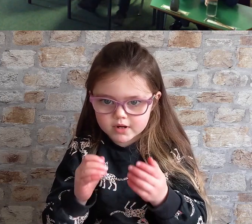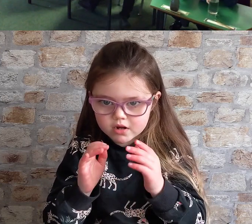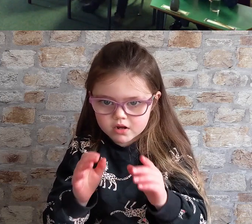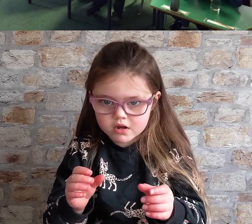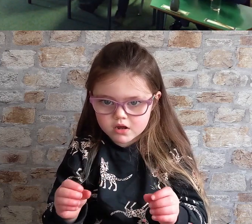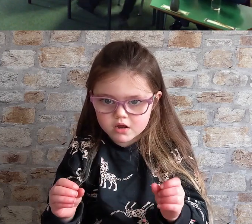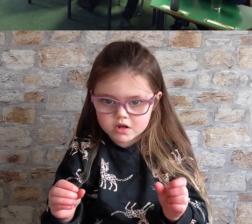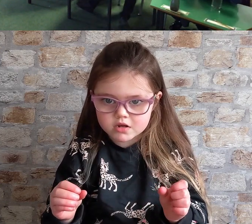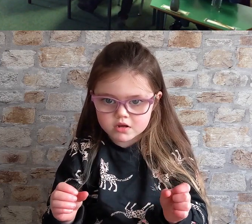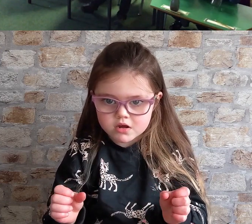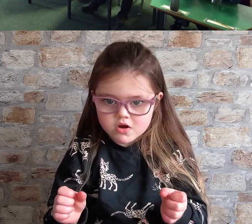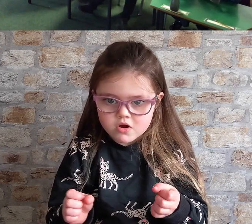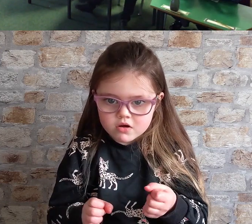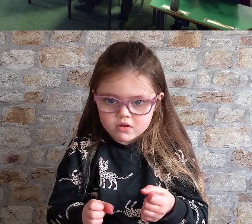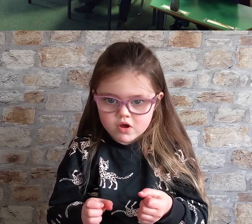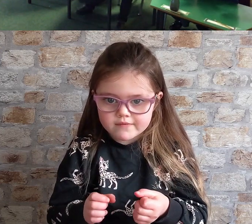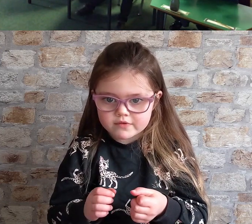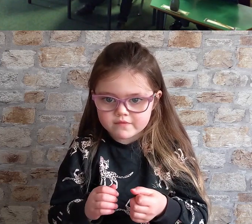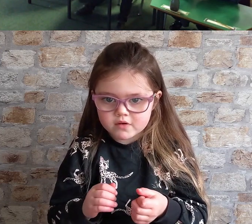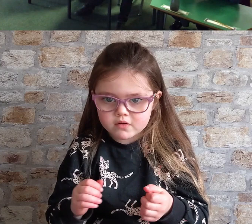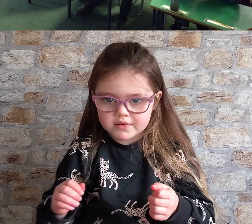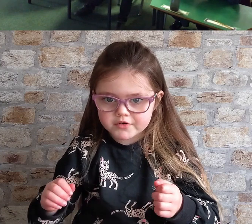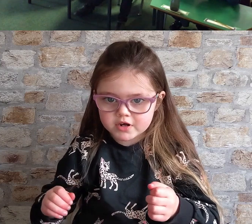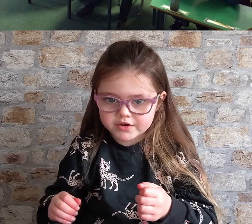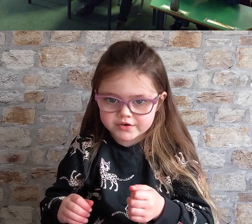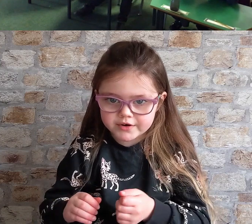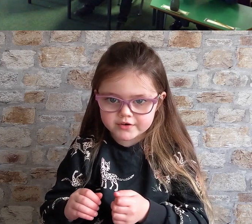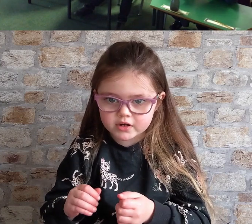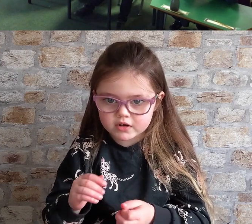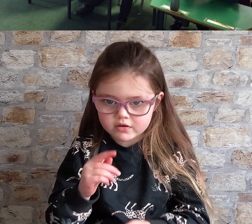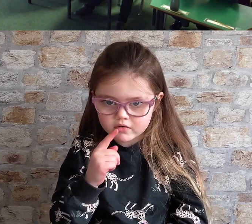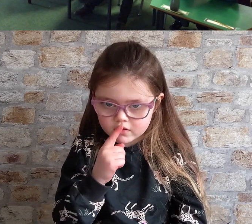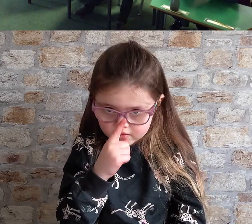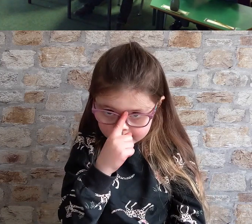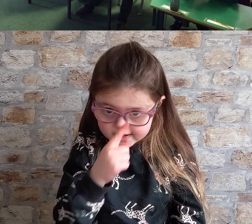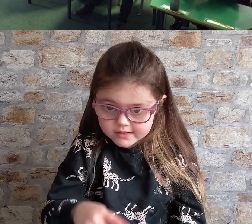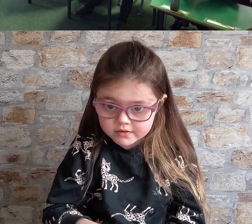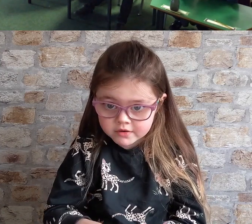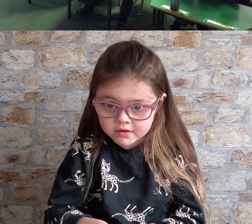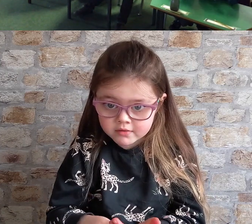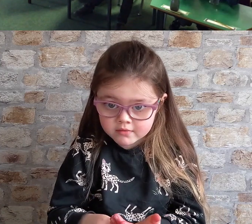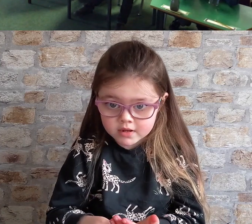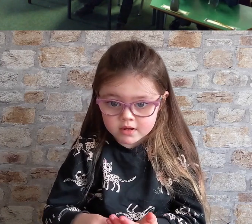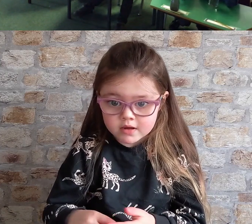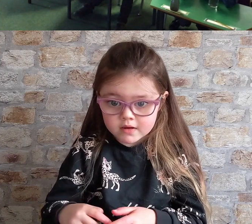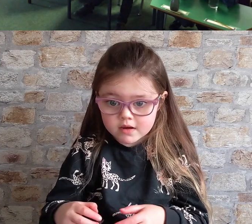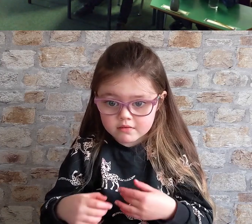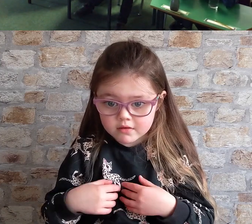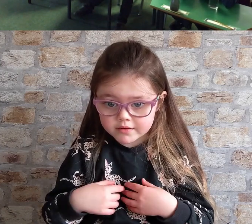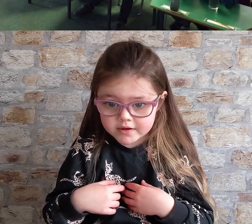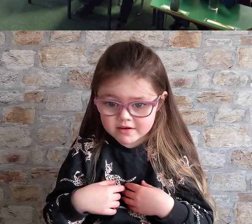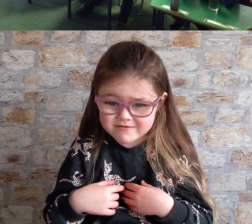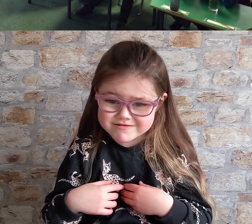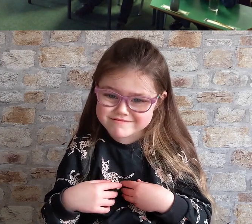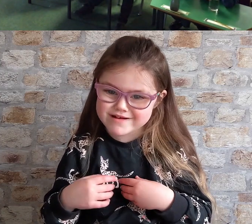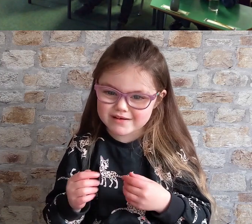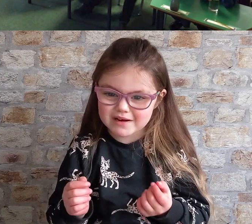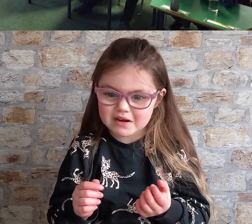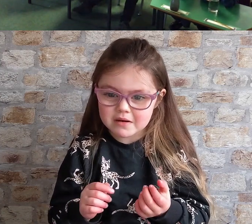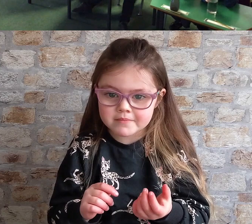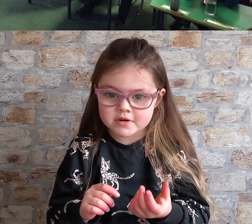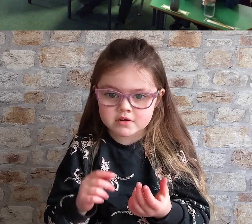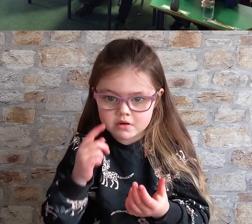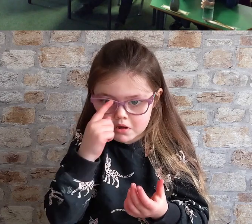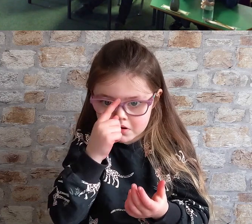last goodbye Life is full of changes, change will come as true But how you deal with